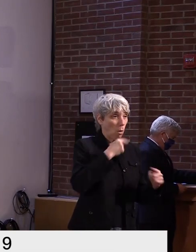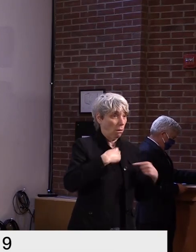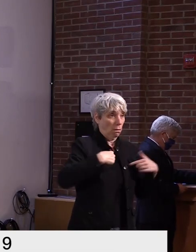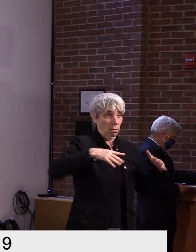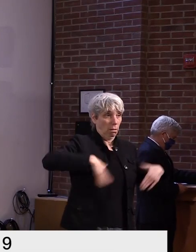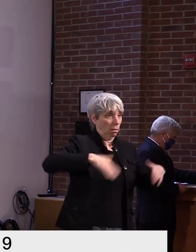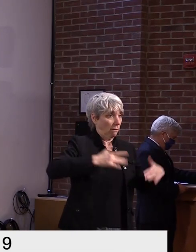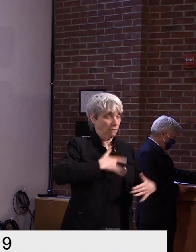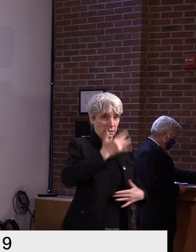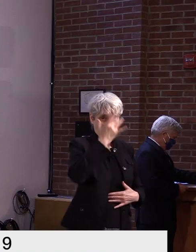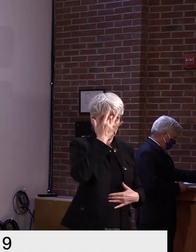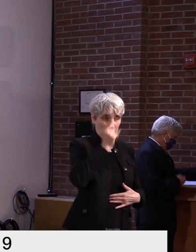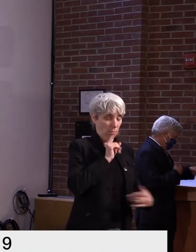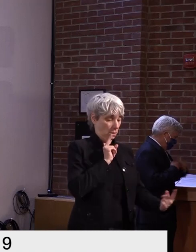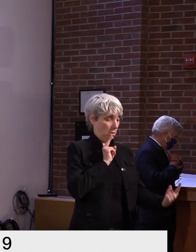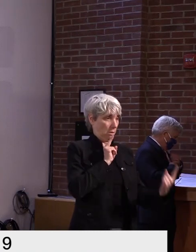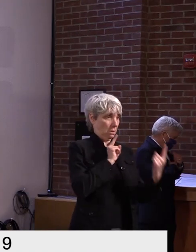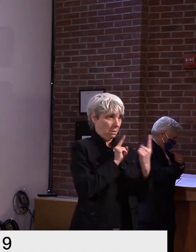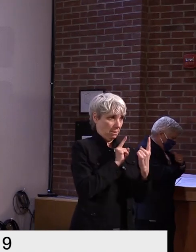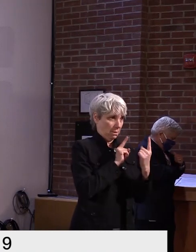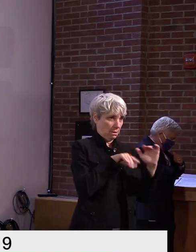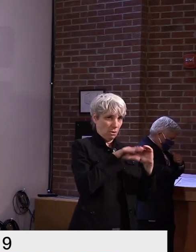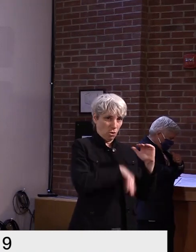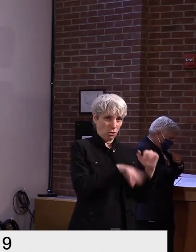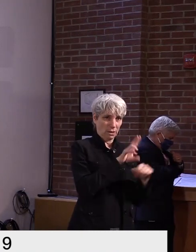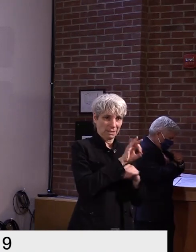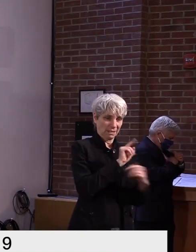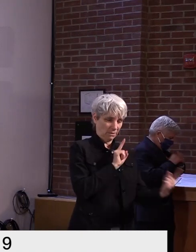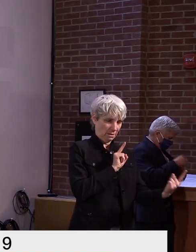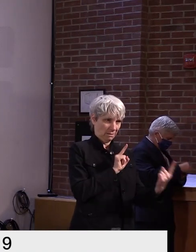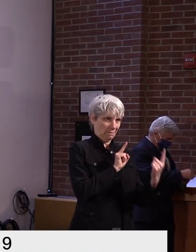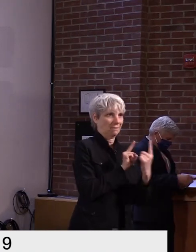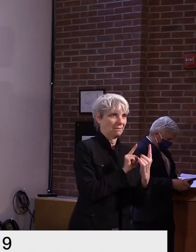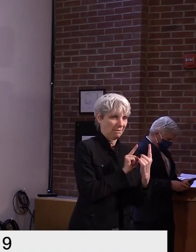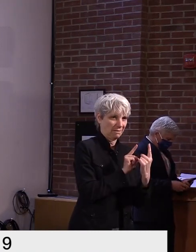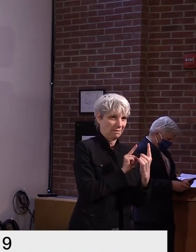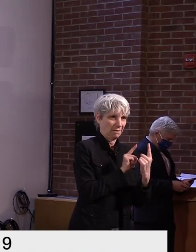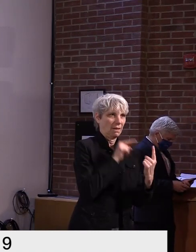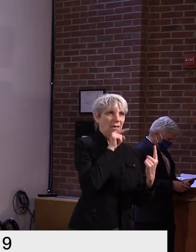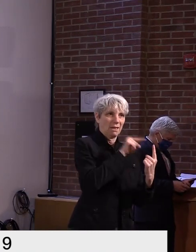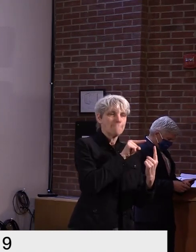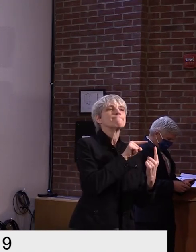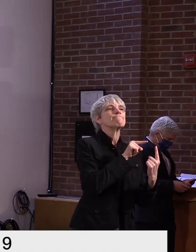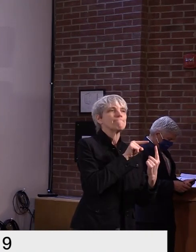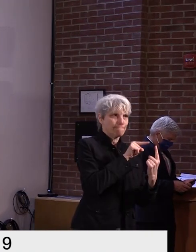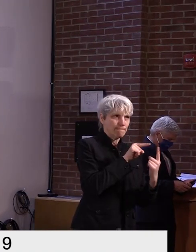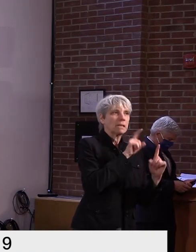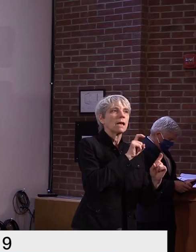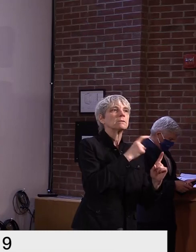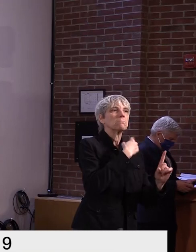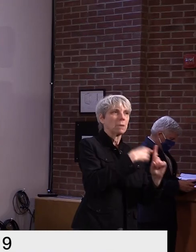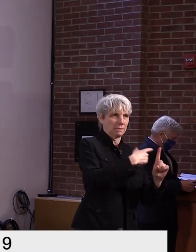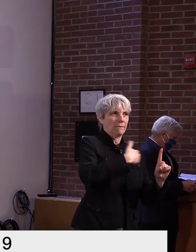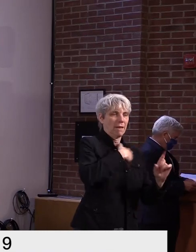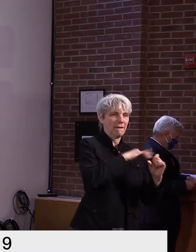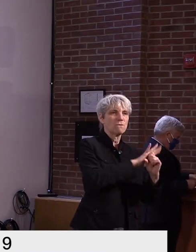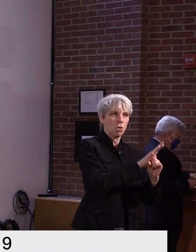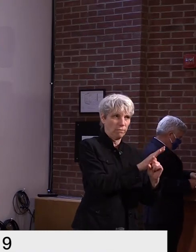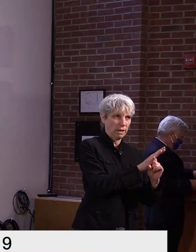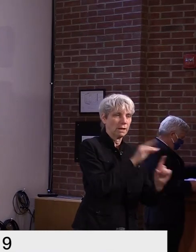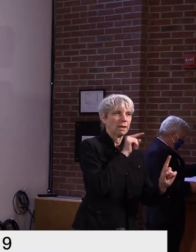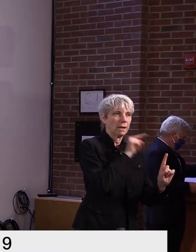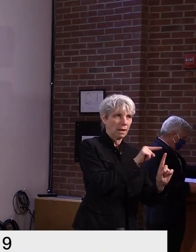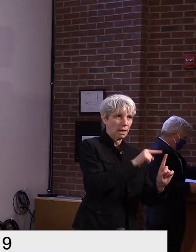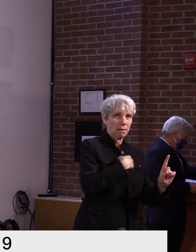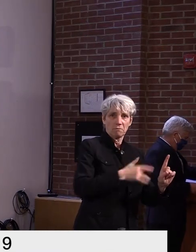15 minutes or more with someone who tested positive for COVID, they can certainly be tested.